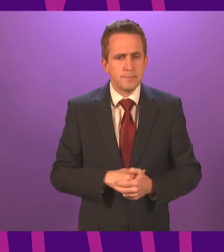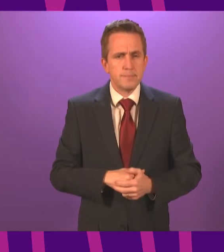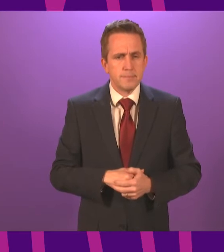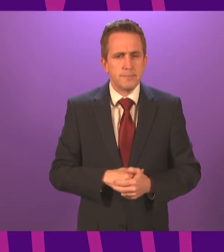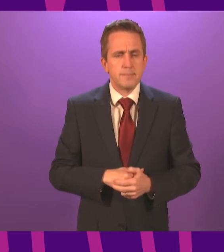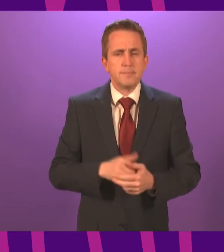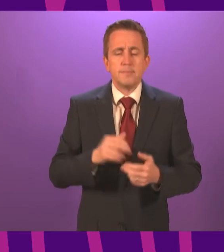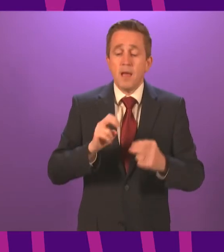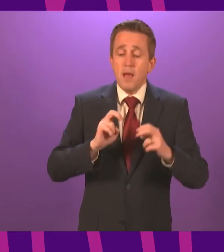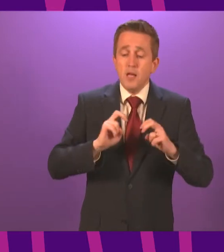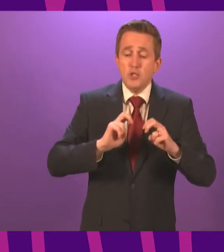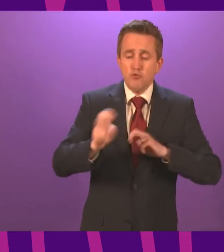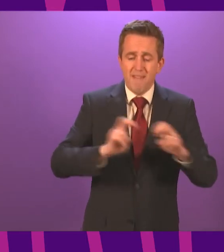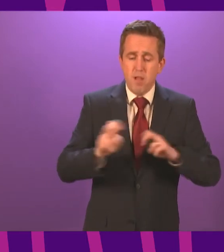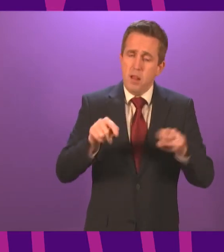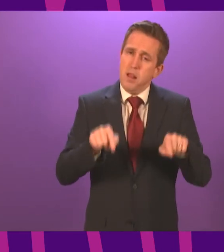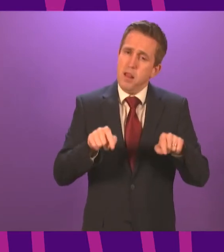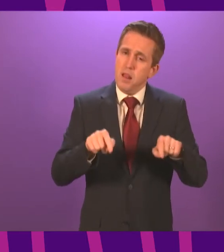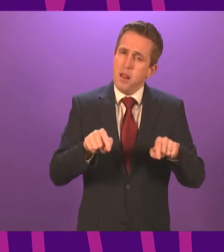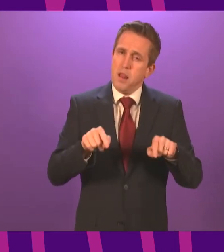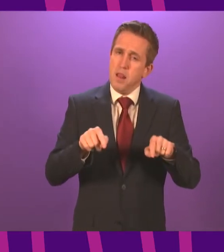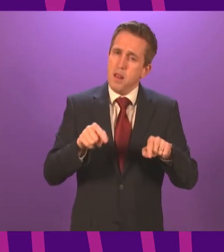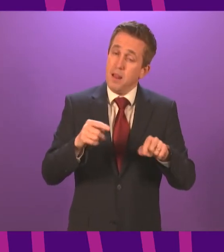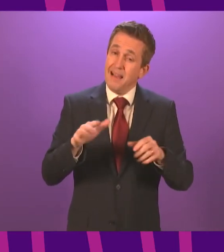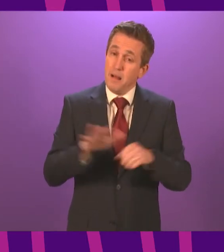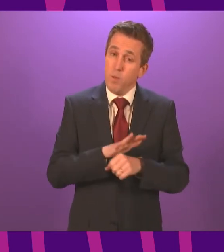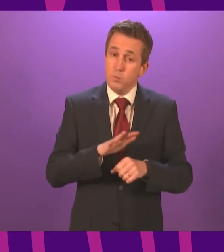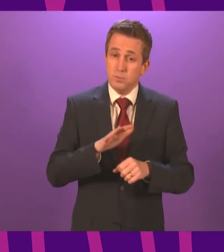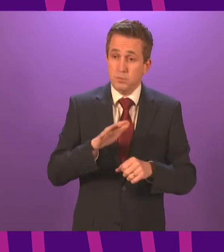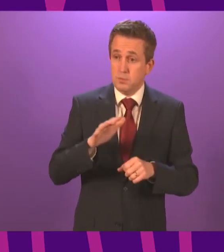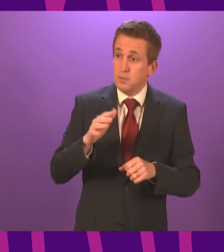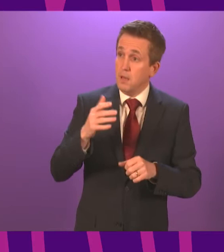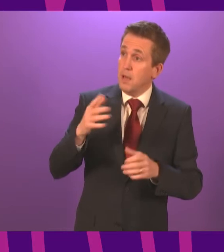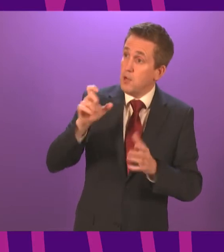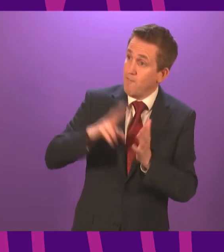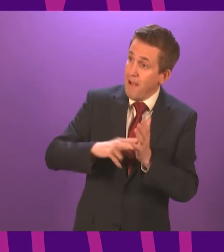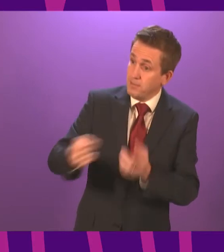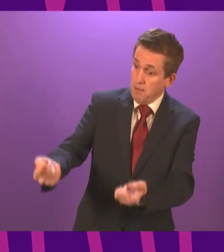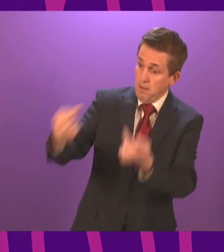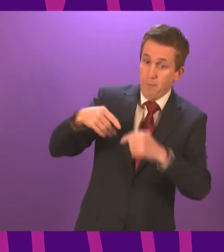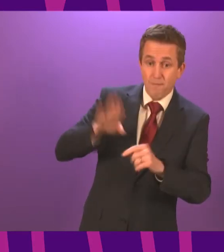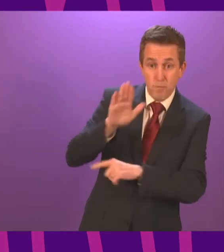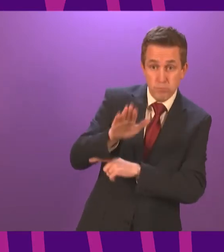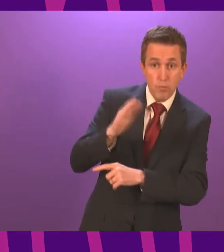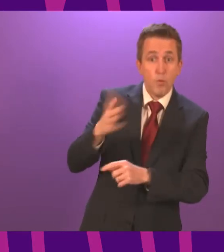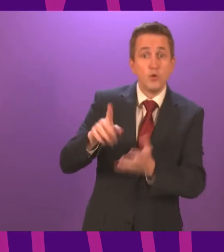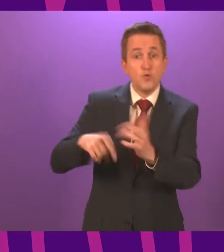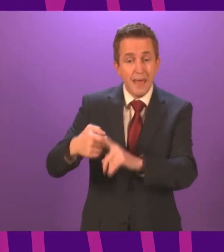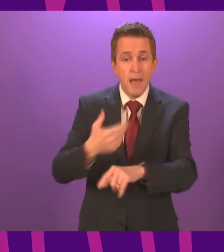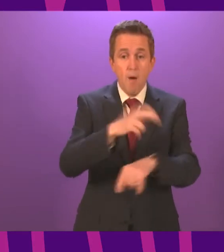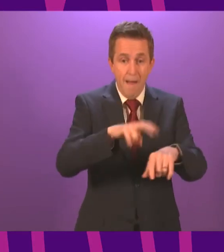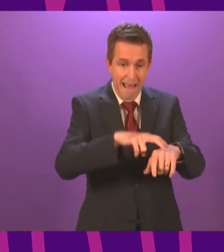our approach to travel also addresses the risk of import and export of the virus by travel between Scotland and the rest of the UK and Ireland in the